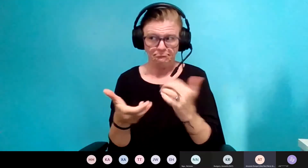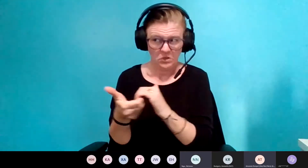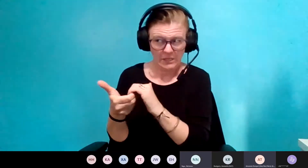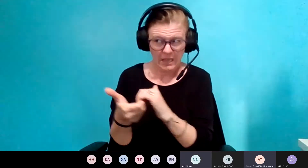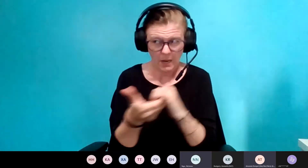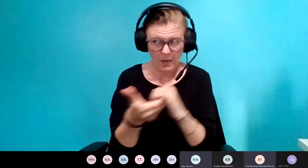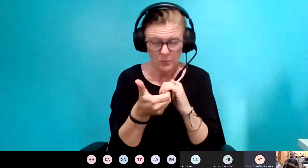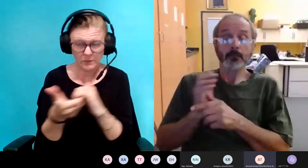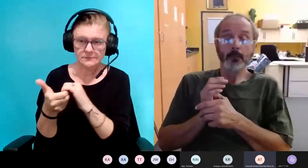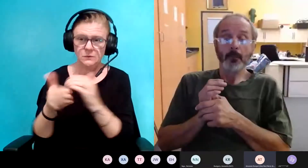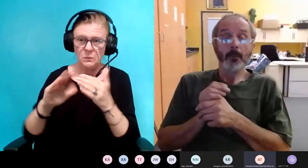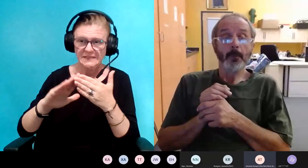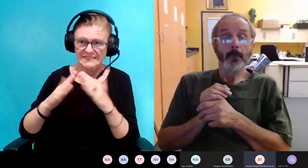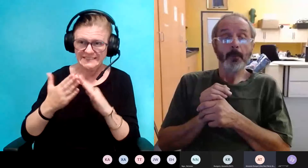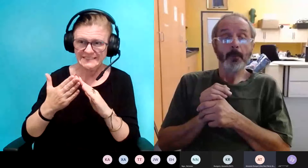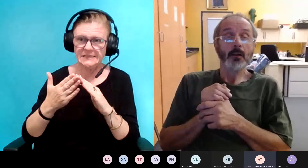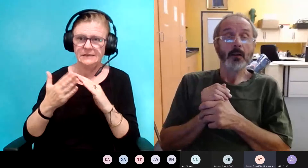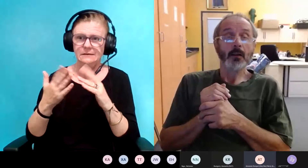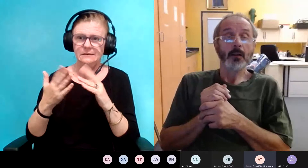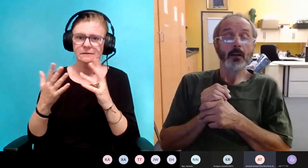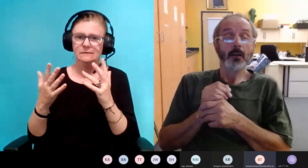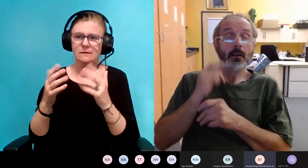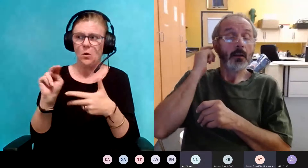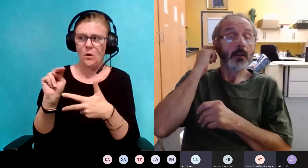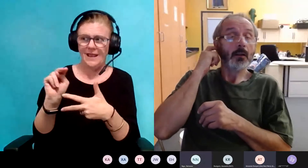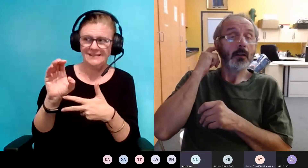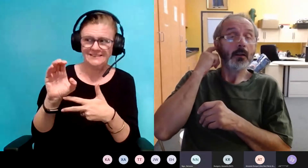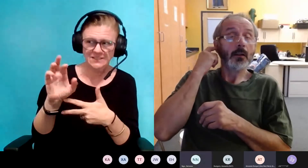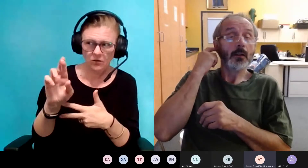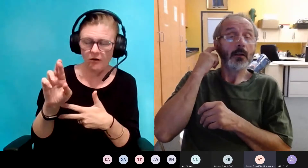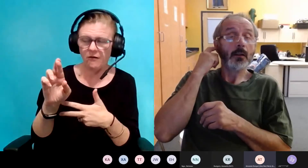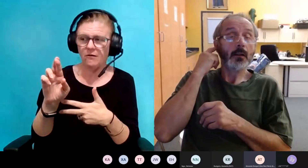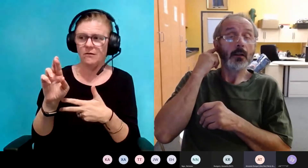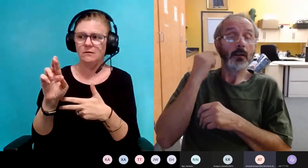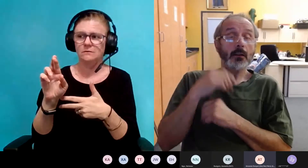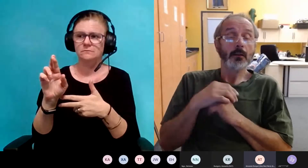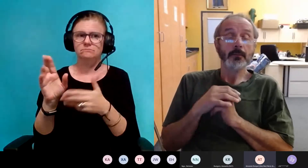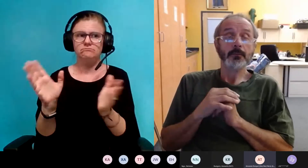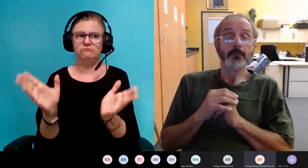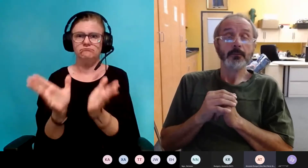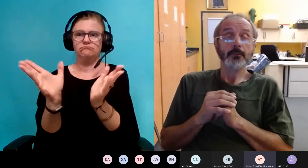collaborating with the city or NCR to